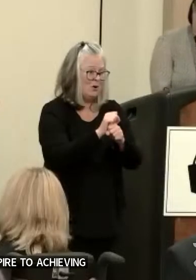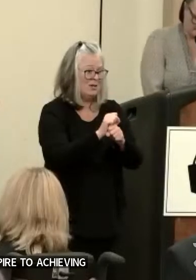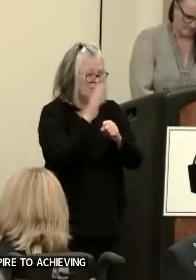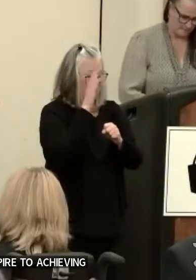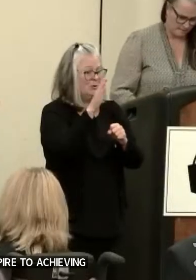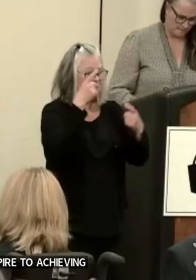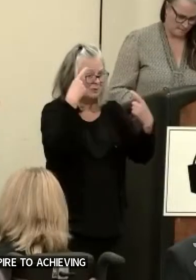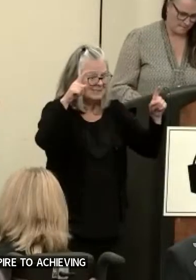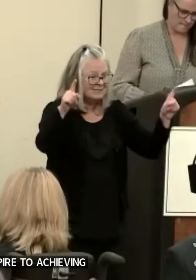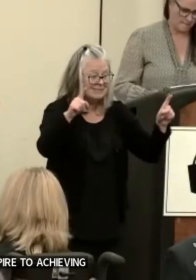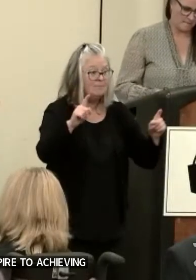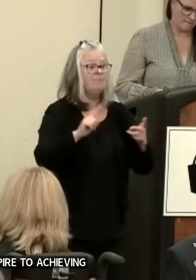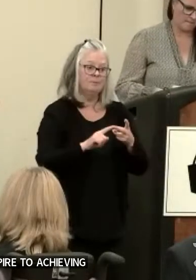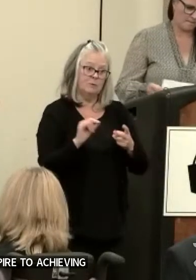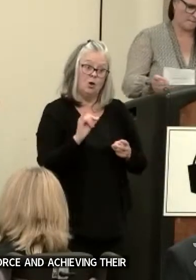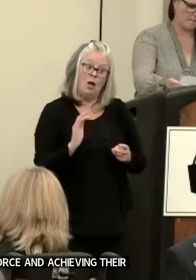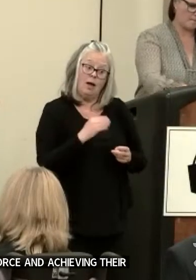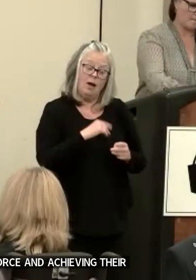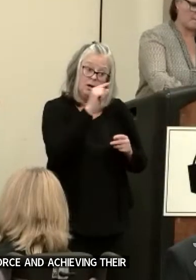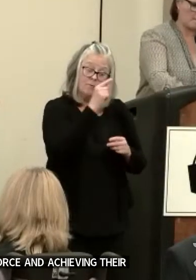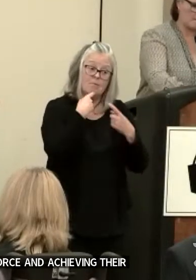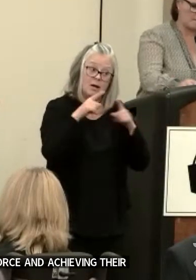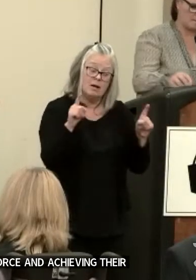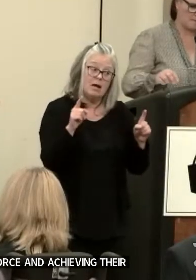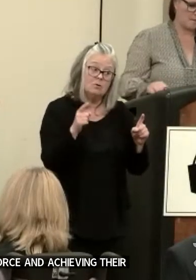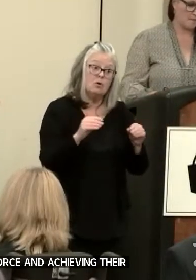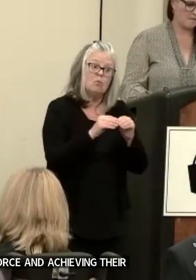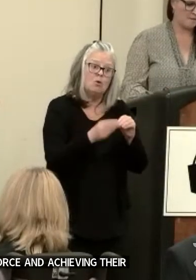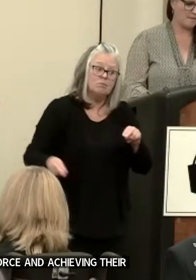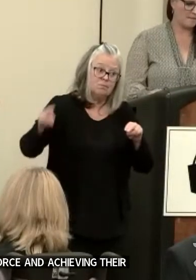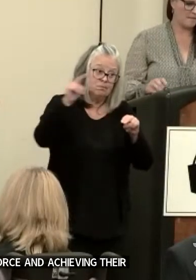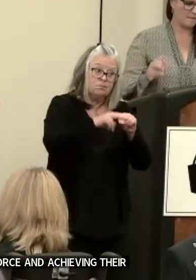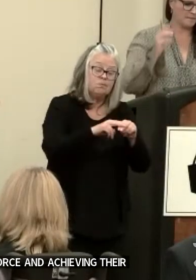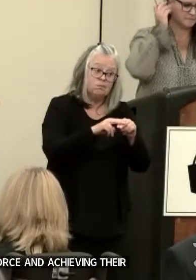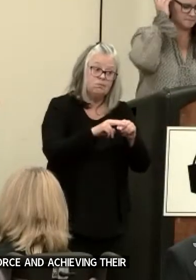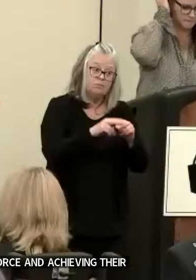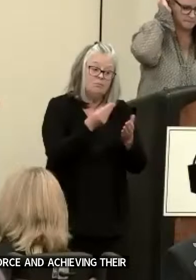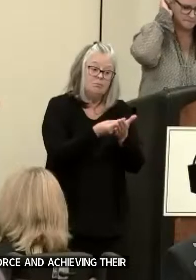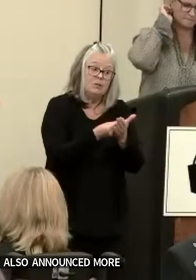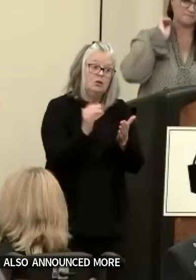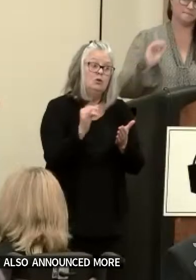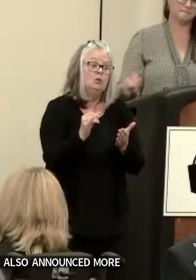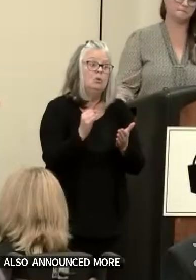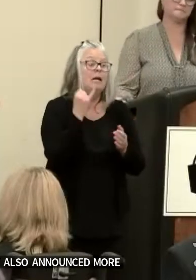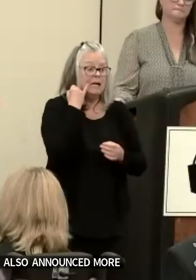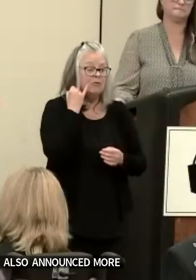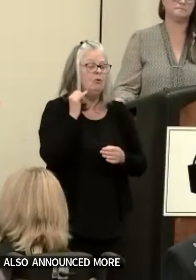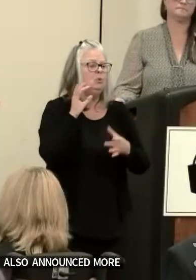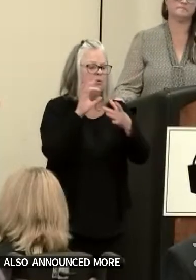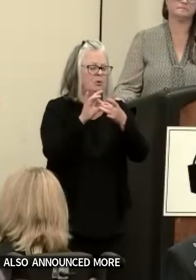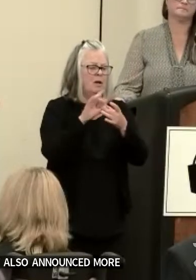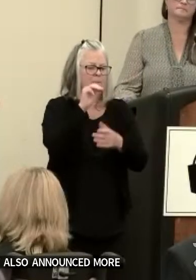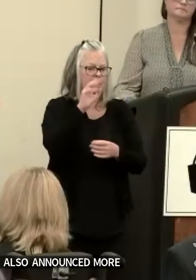government has also announced more increased amounts that you can, if you are on the Manitoba